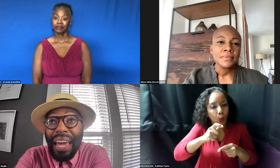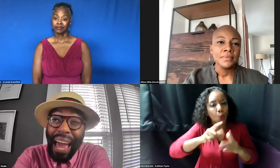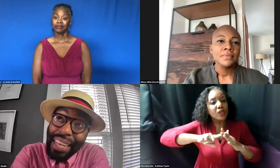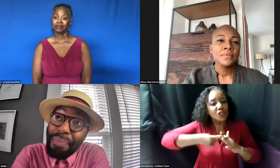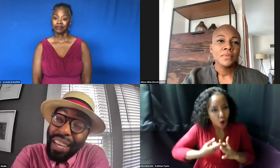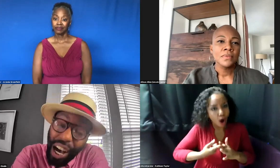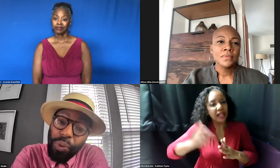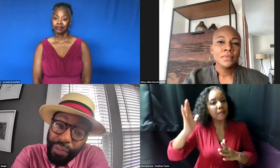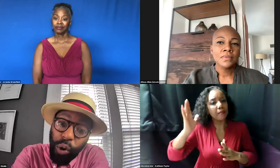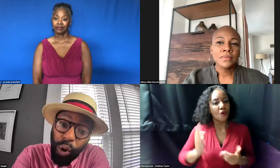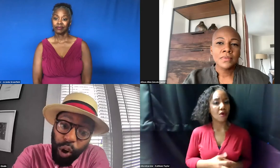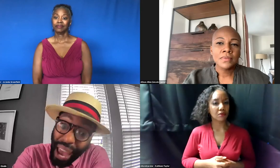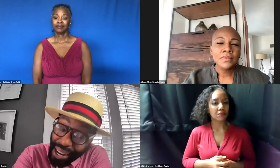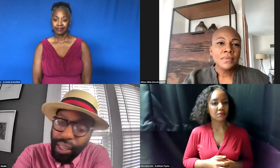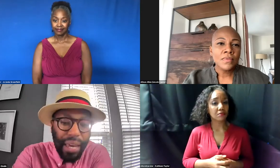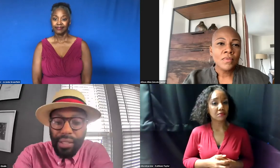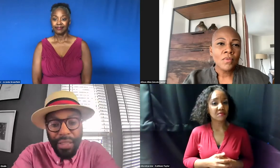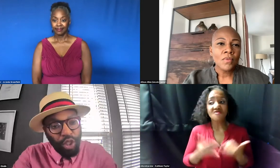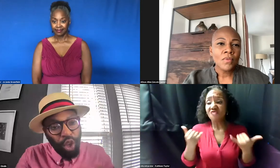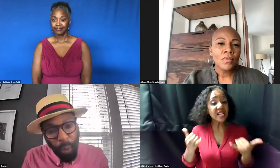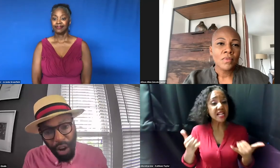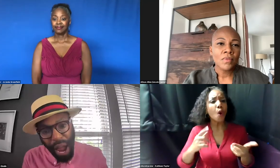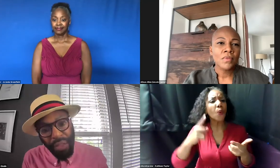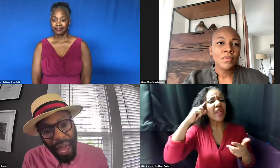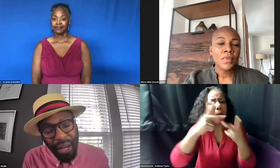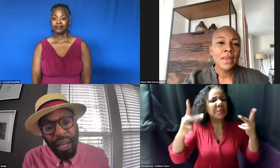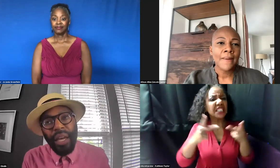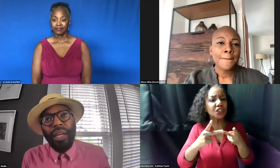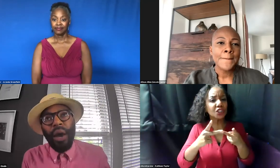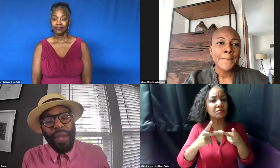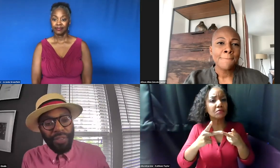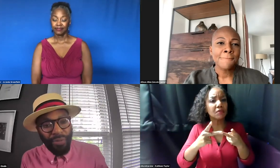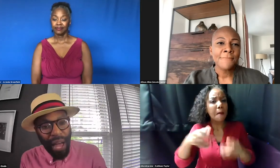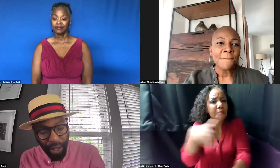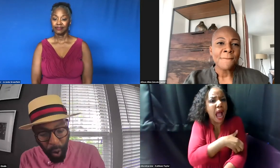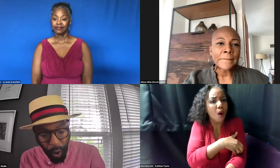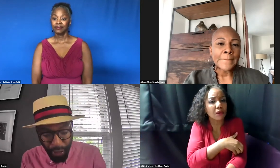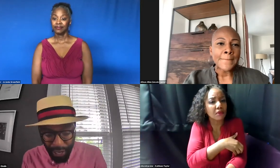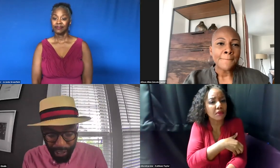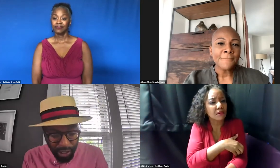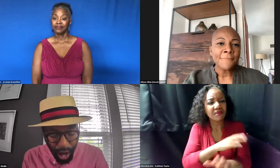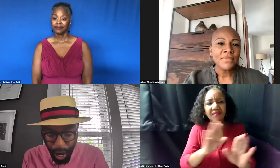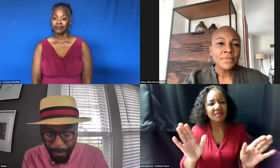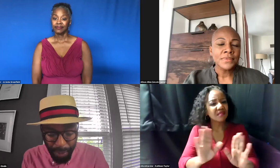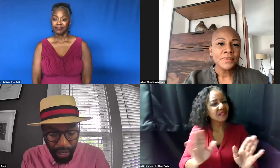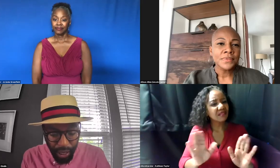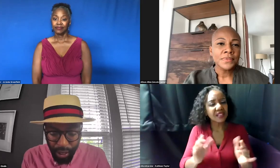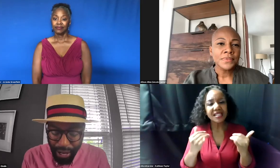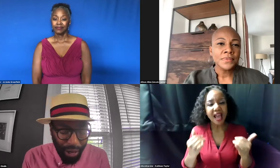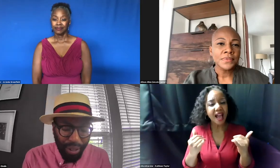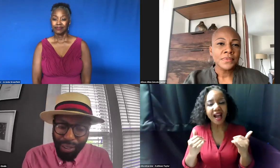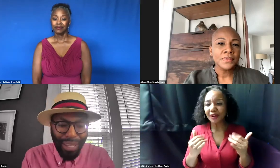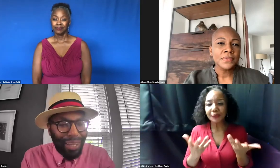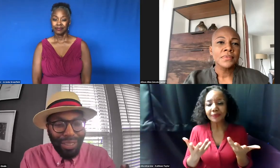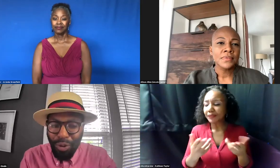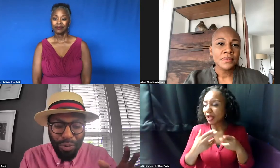And I think that because we live in a world where that is the case, and there's no way around that, that we have to find all these,